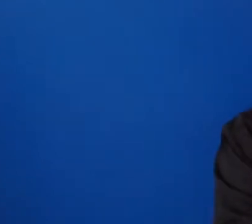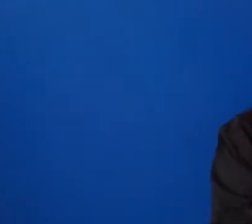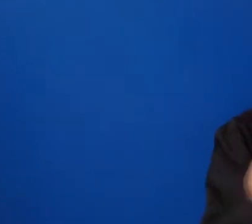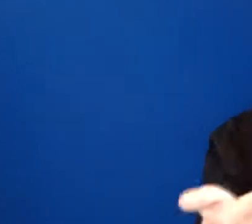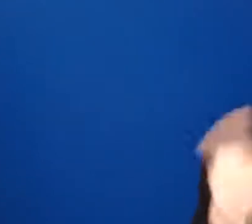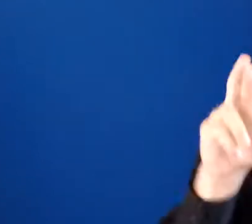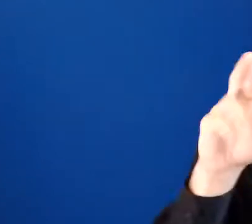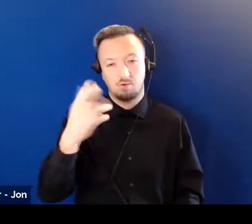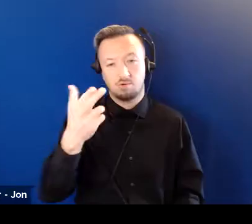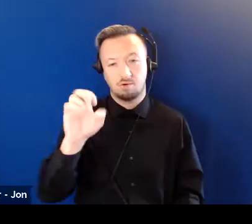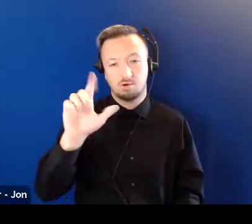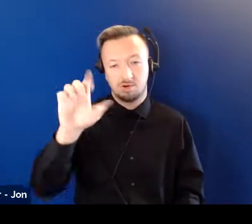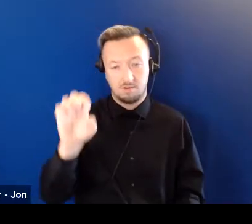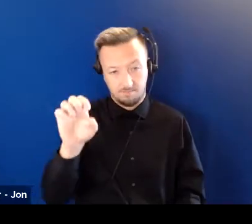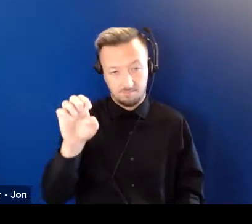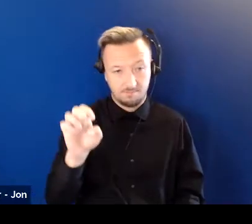to Rochelle.